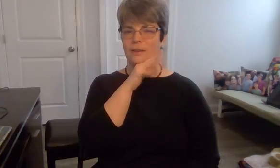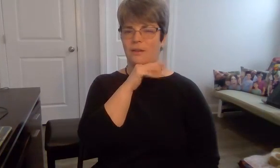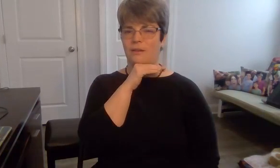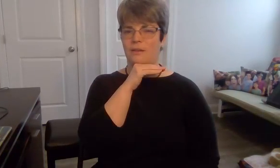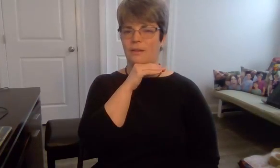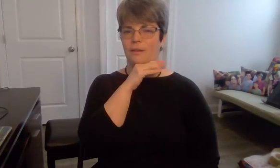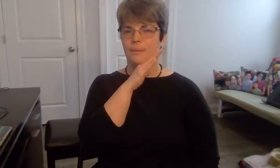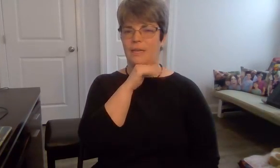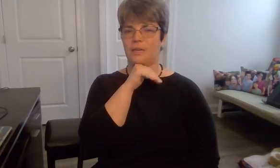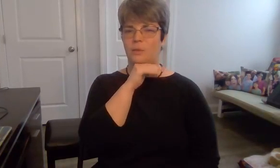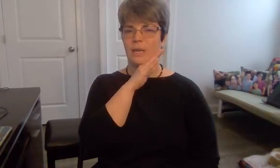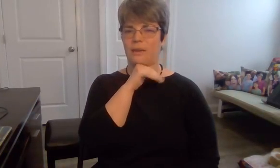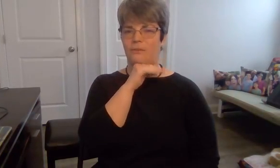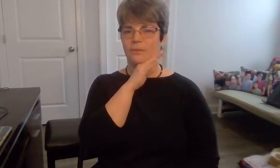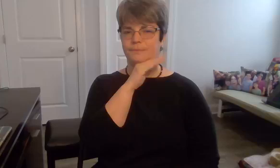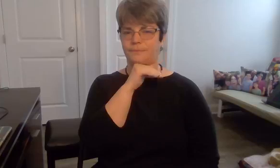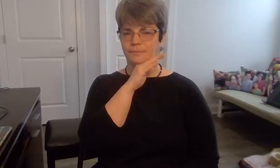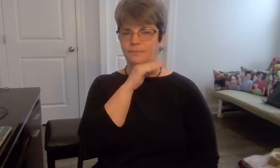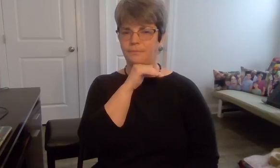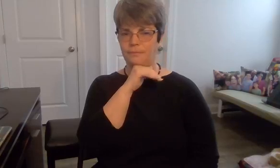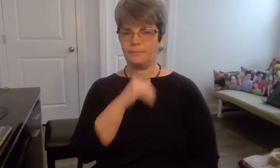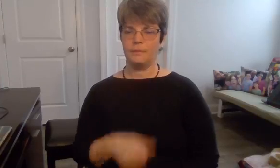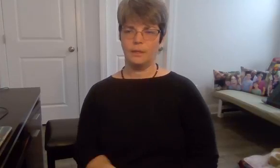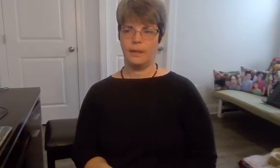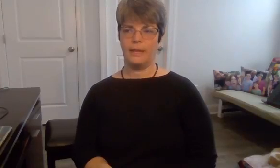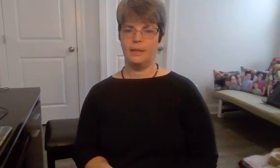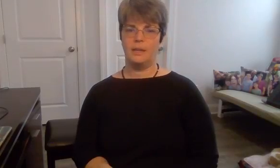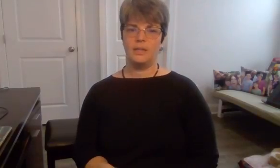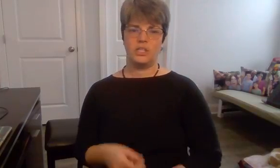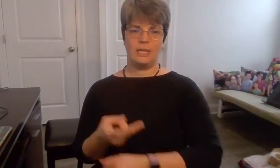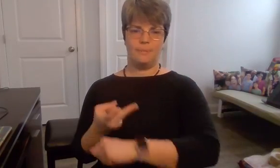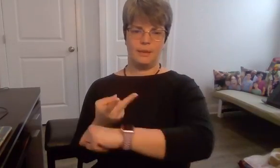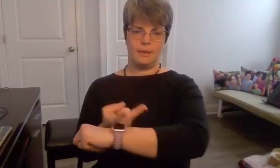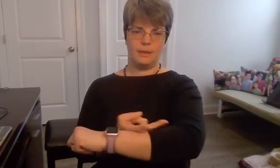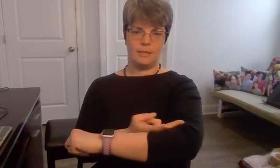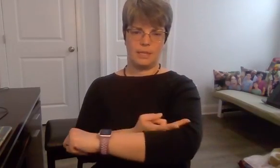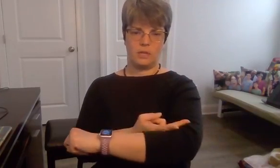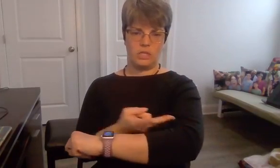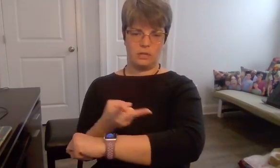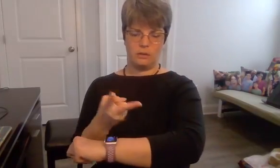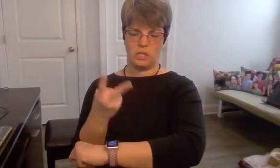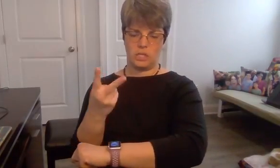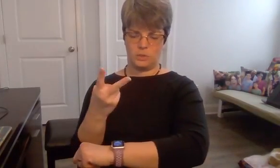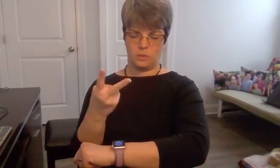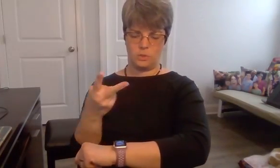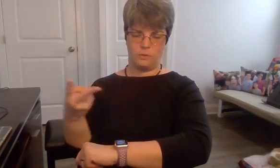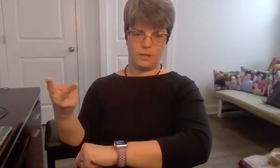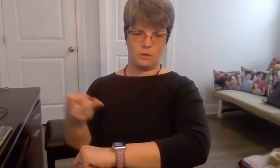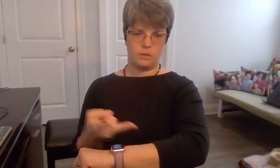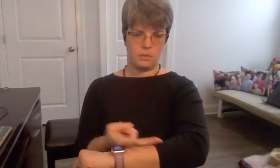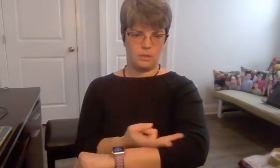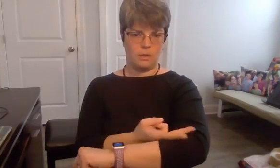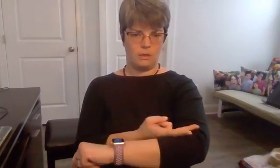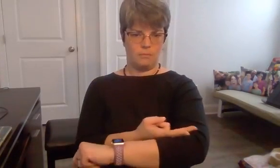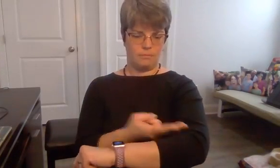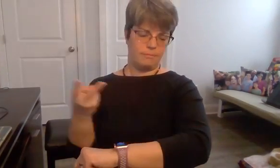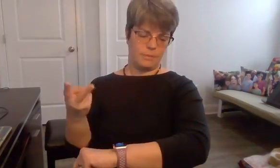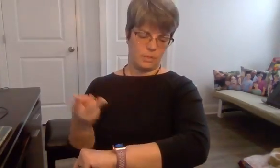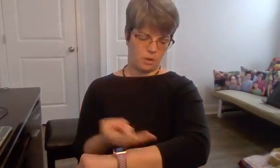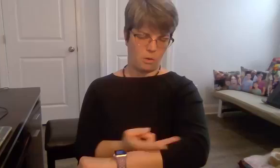finger, pig is a wave. Okay. Sheep, it's like you're shearing a sheep, so 2 fingers sort of go up